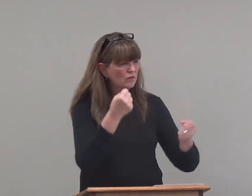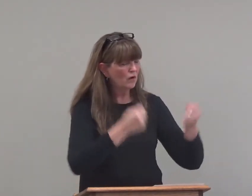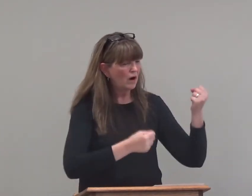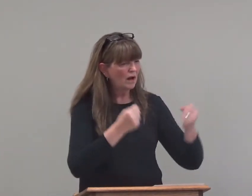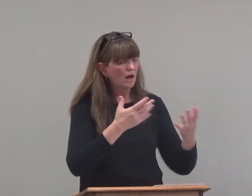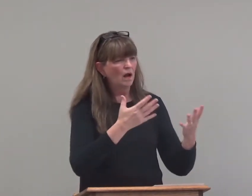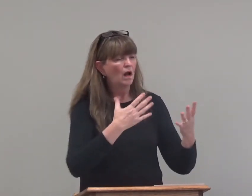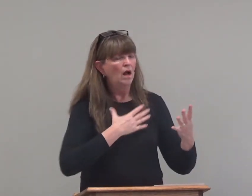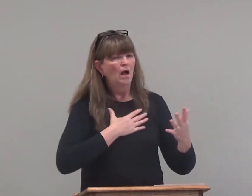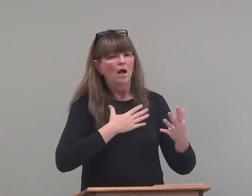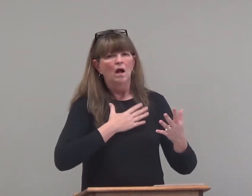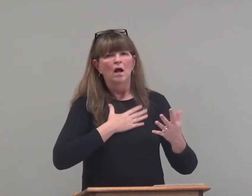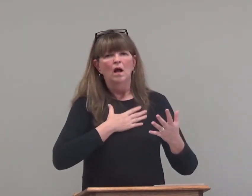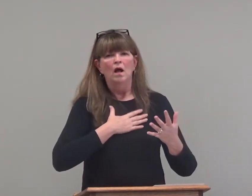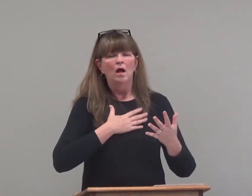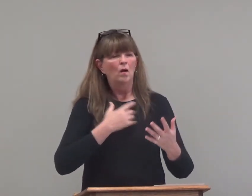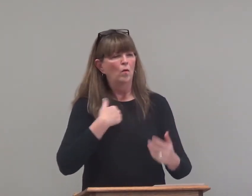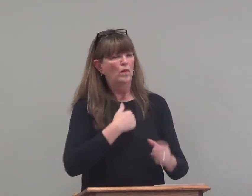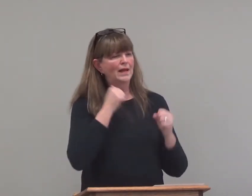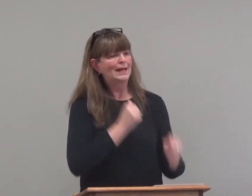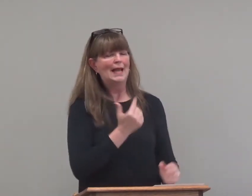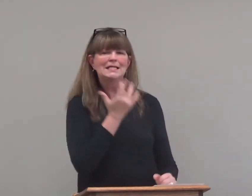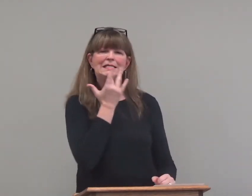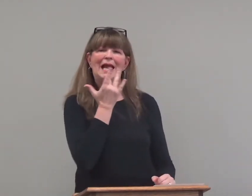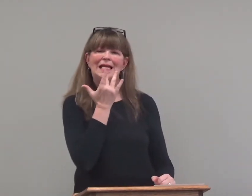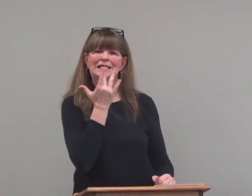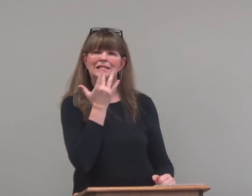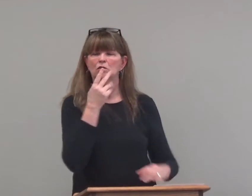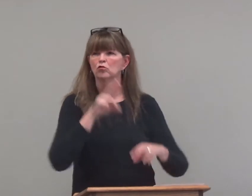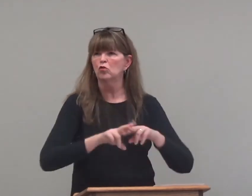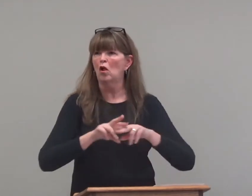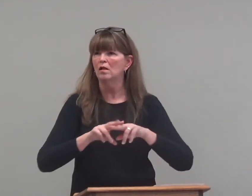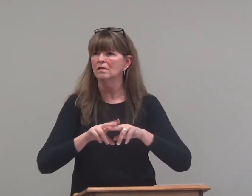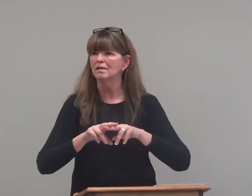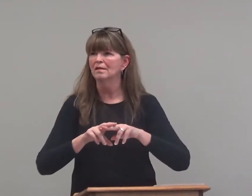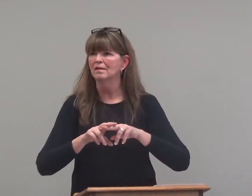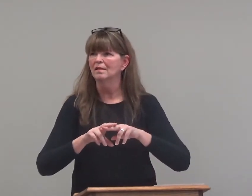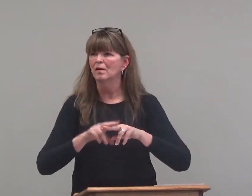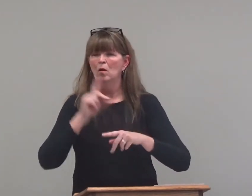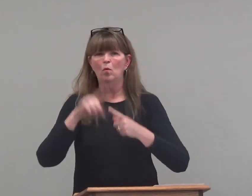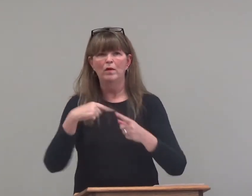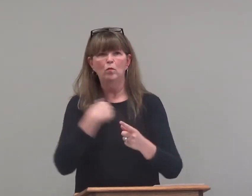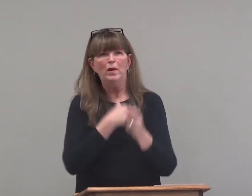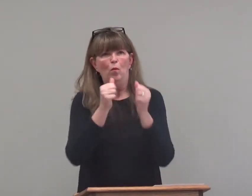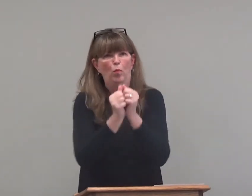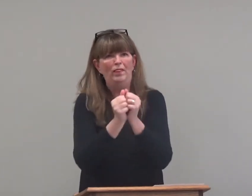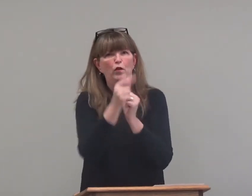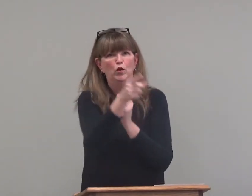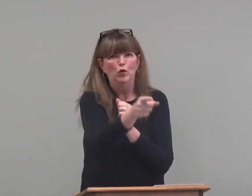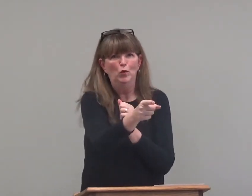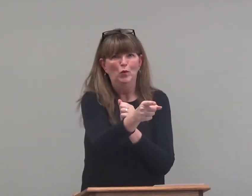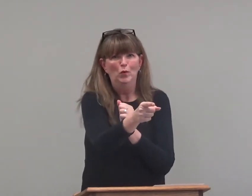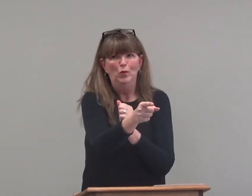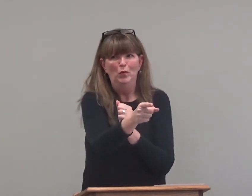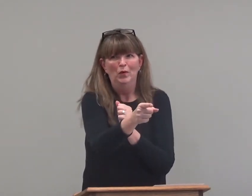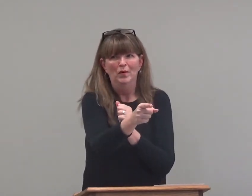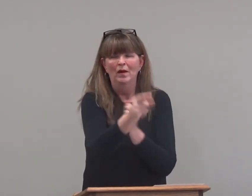People became thankful that Abigail and Robin were struggling with the tech so that we could do this. Anytime we give people a ride,